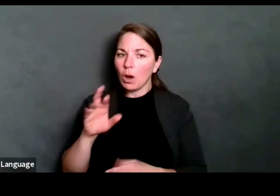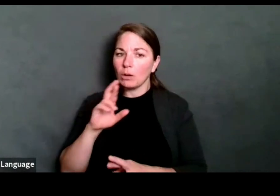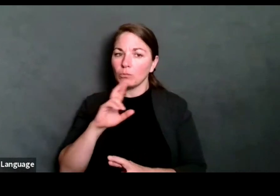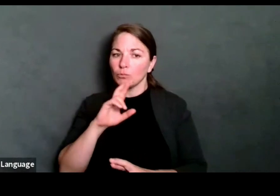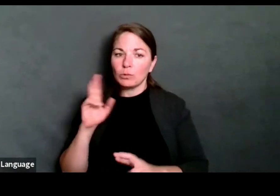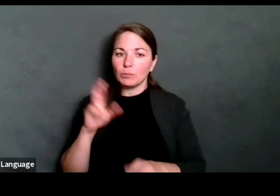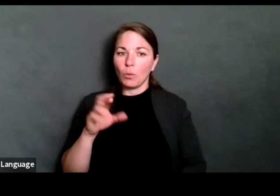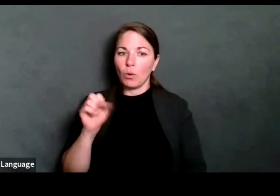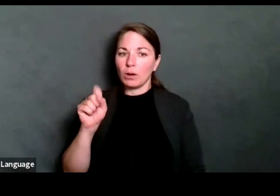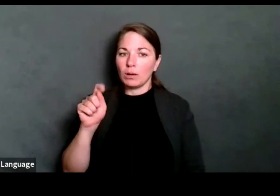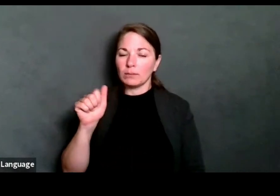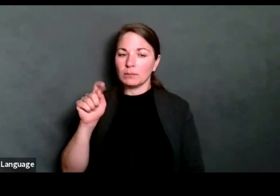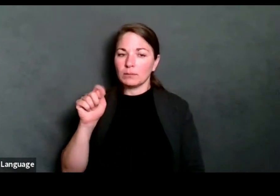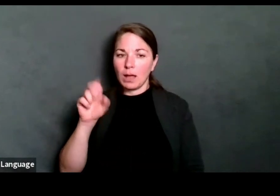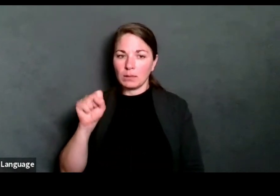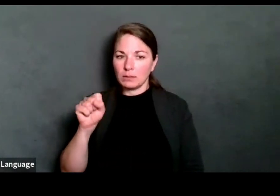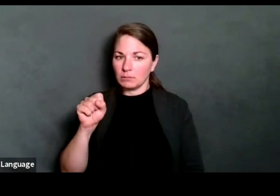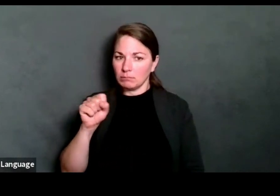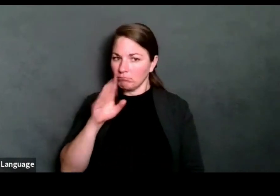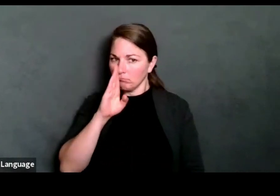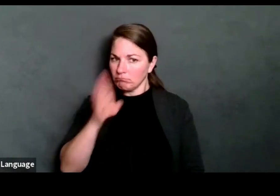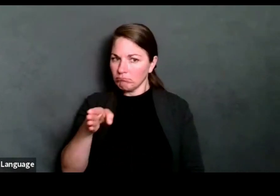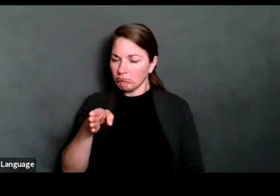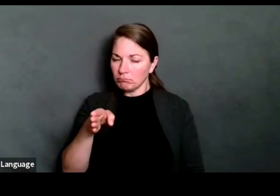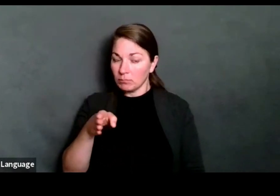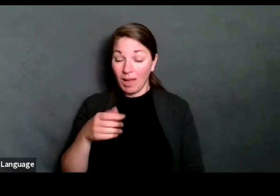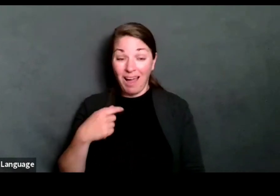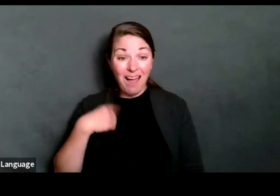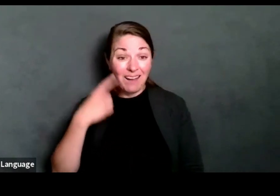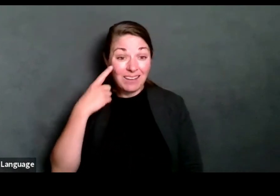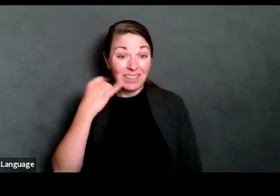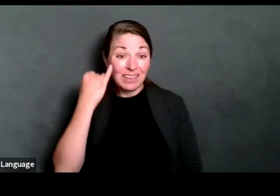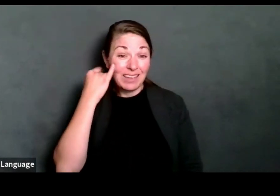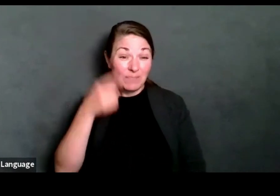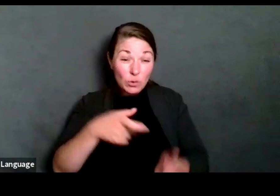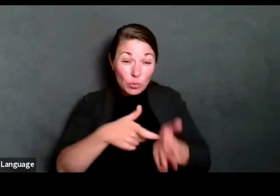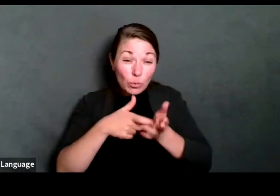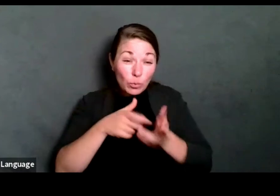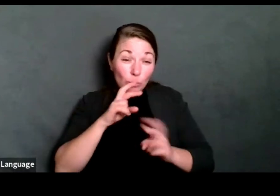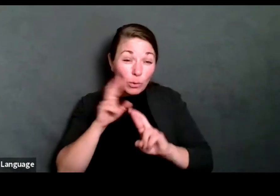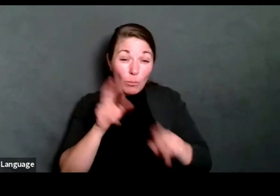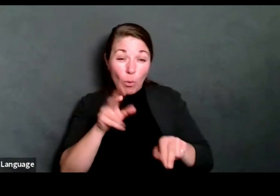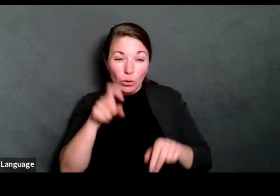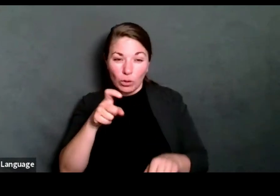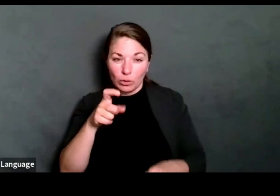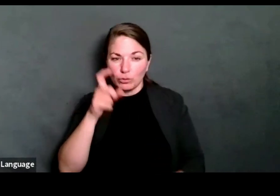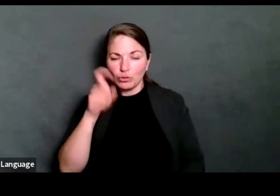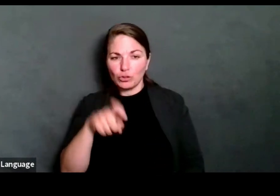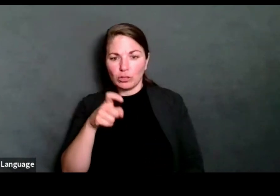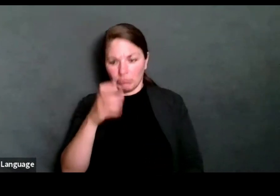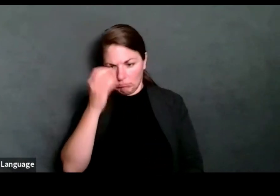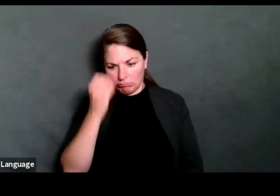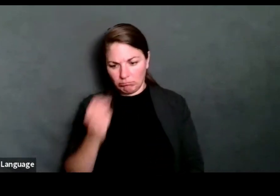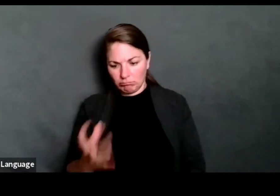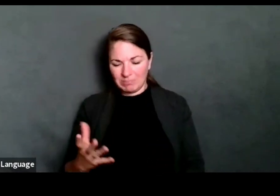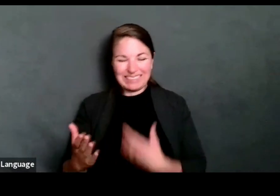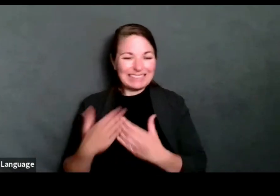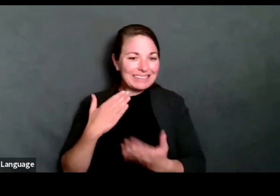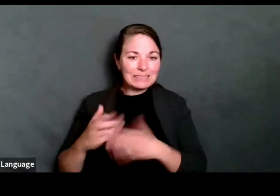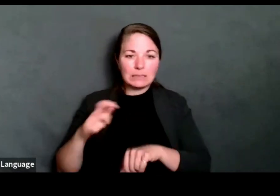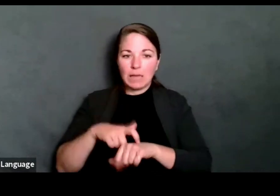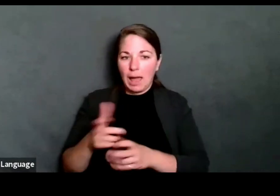I honestly think that anyone who is a mandated reporter should be disclosing their status anytime they're interacting with a